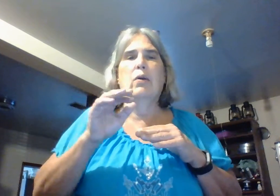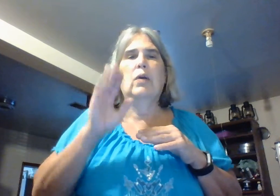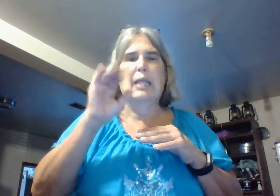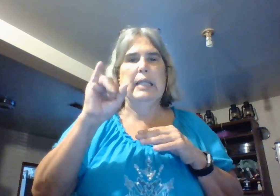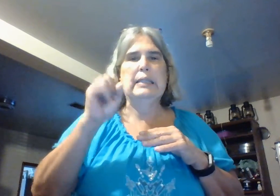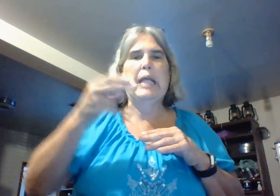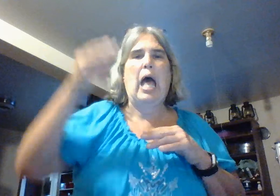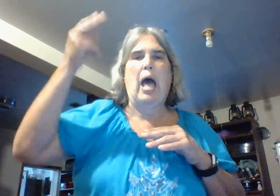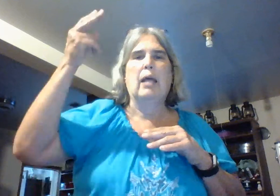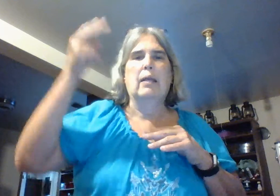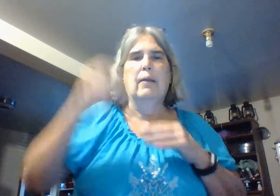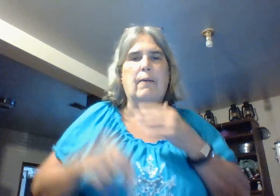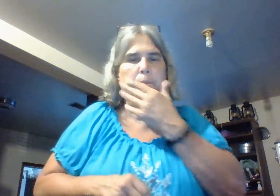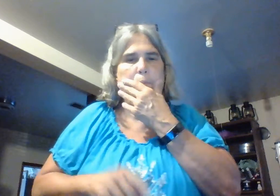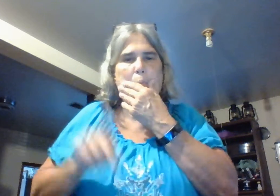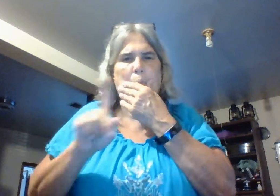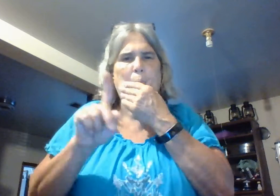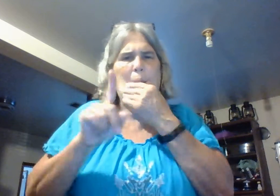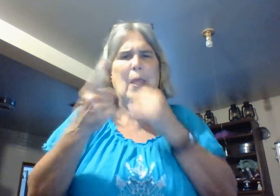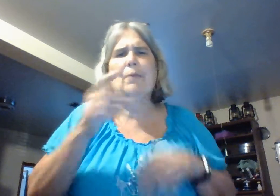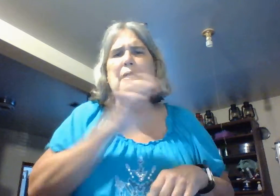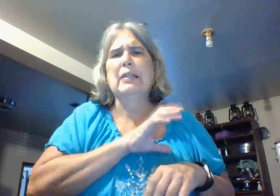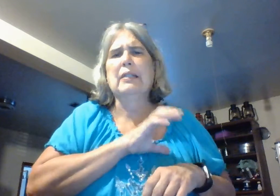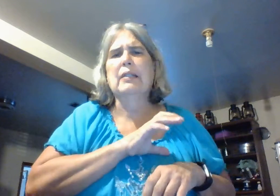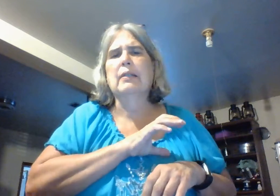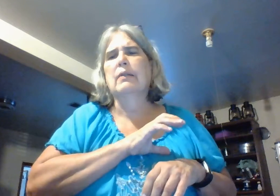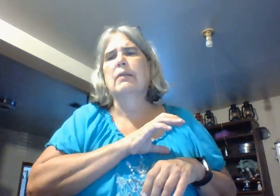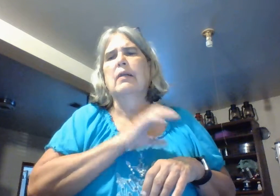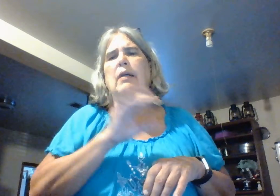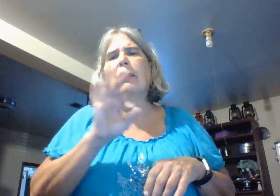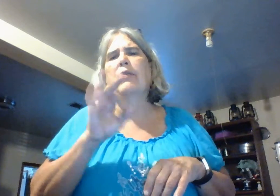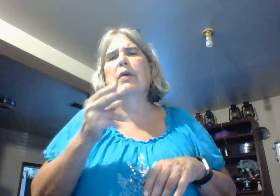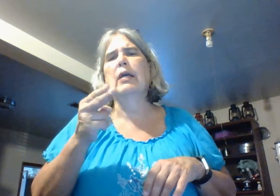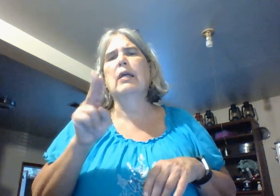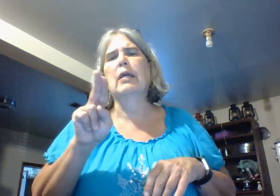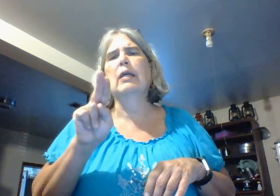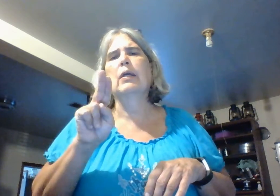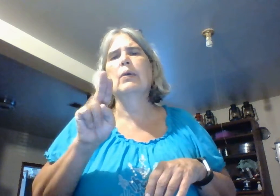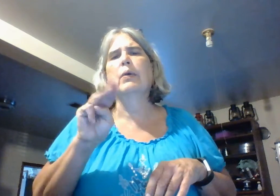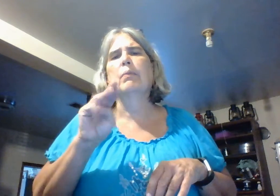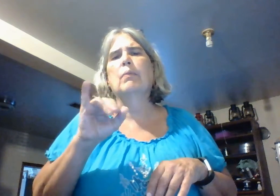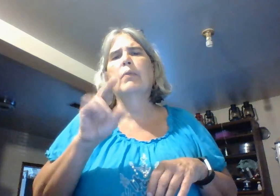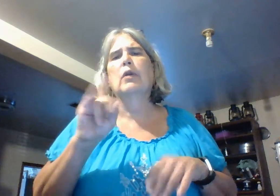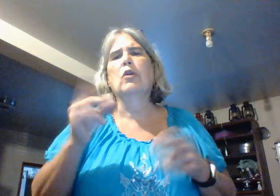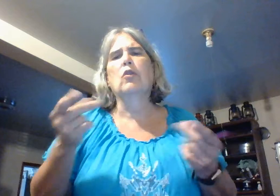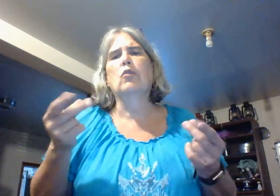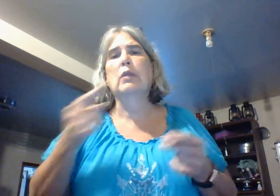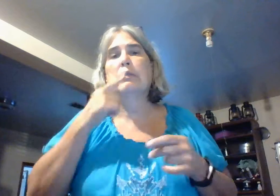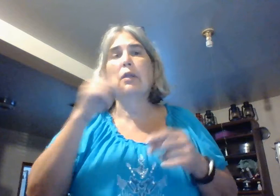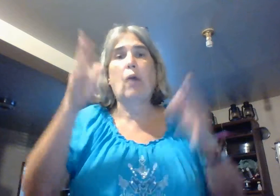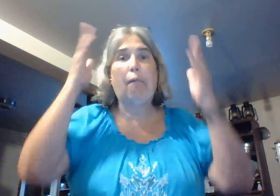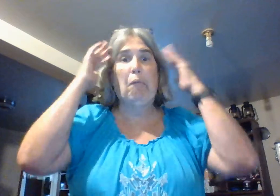What's one characteristic about the humidity? That is your hair.